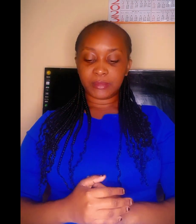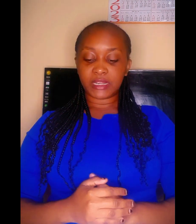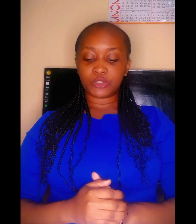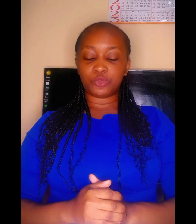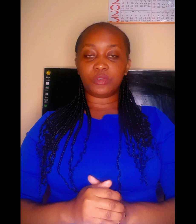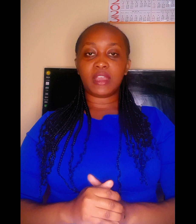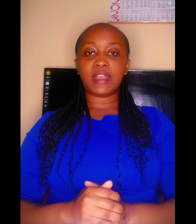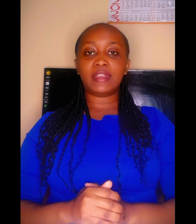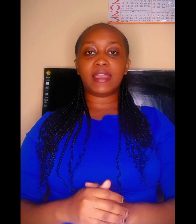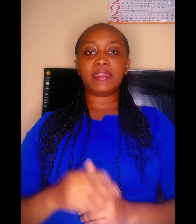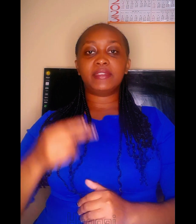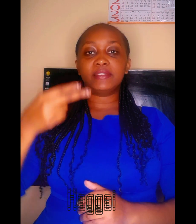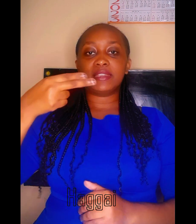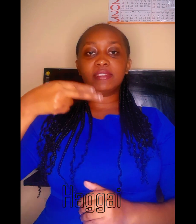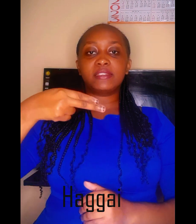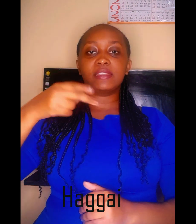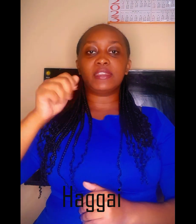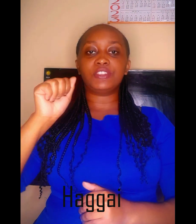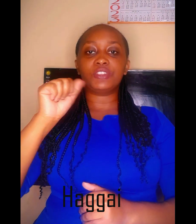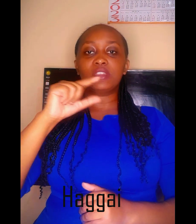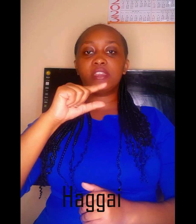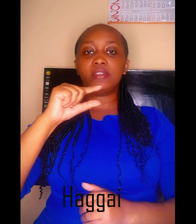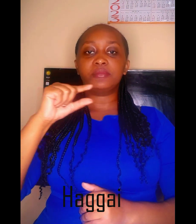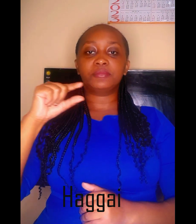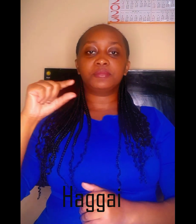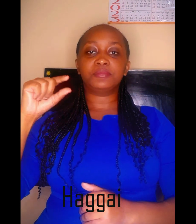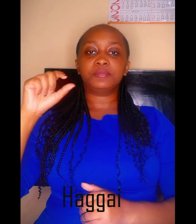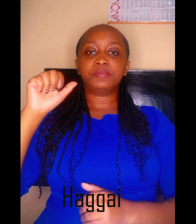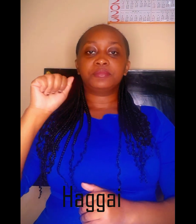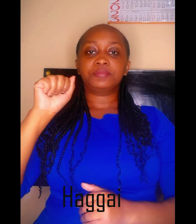Similar to Haggai, that is Hai.